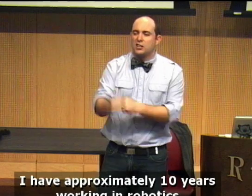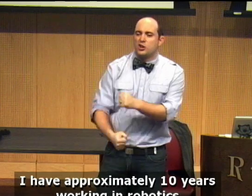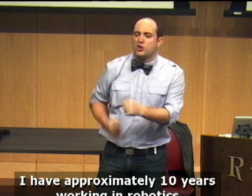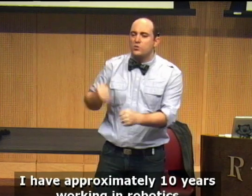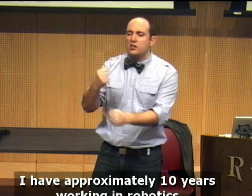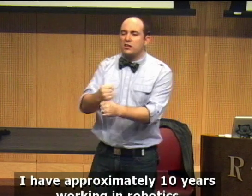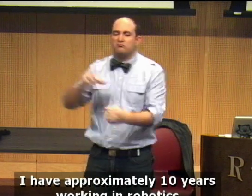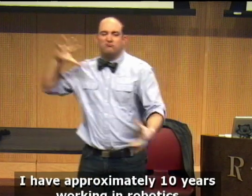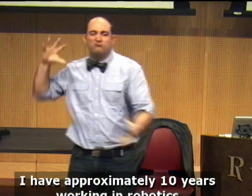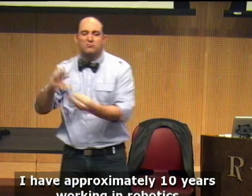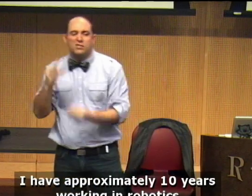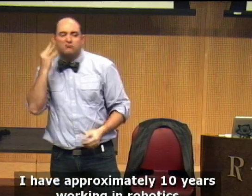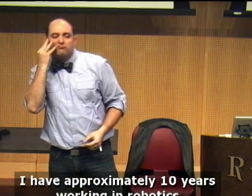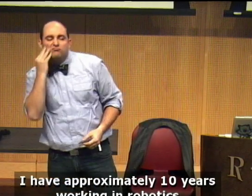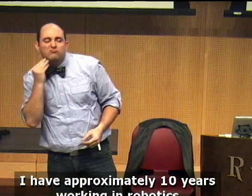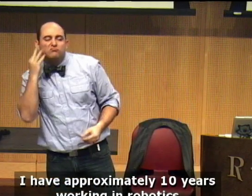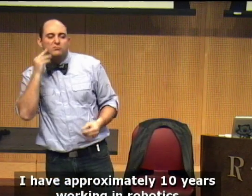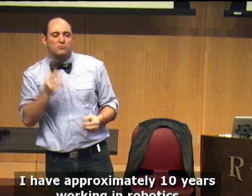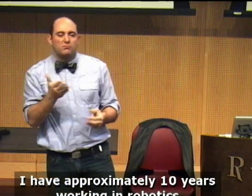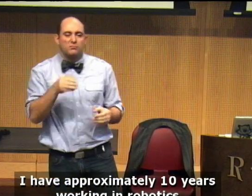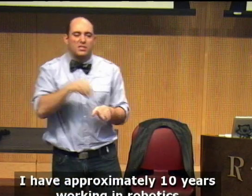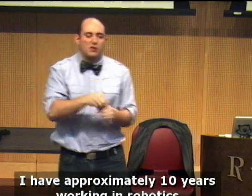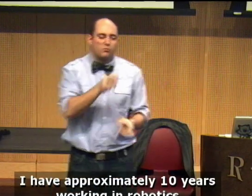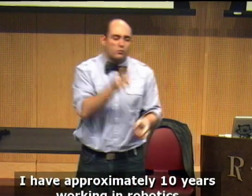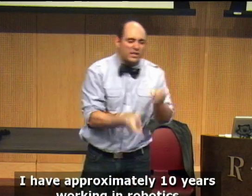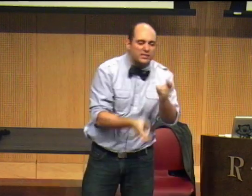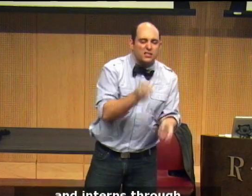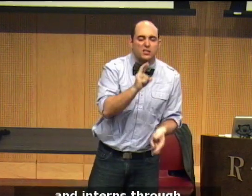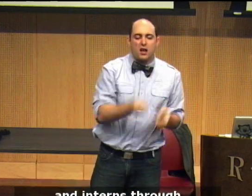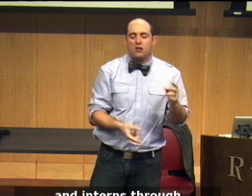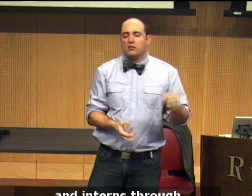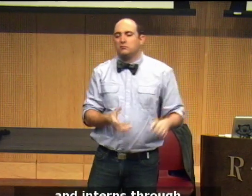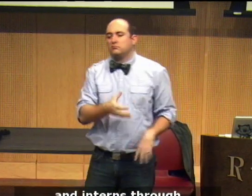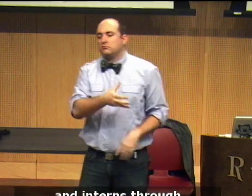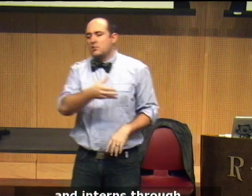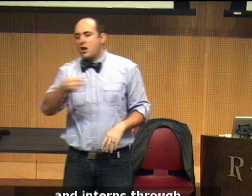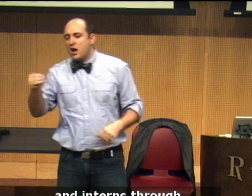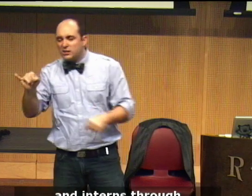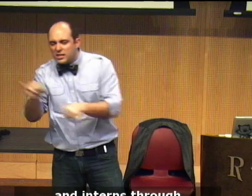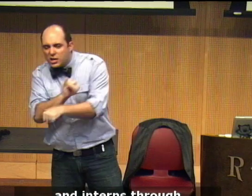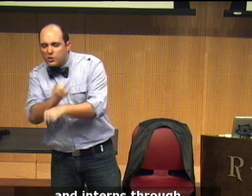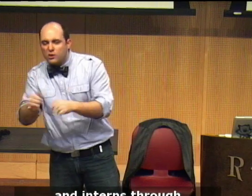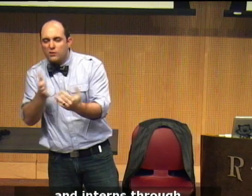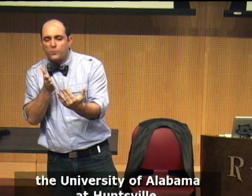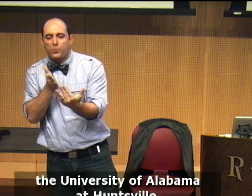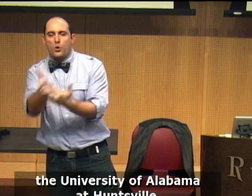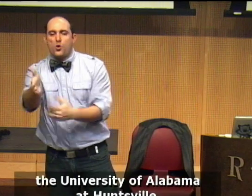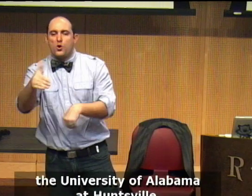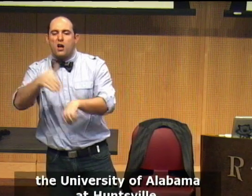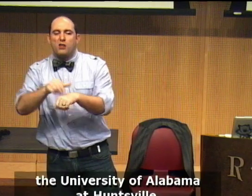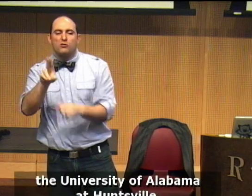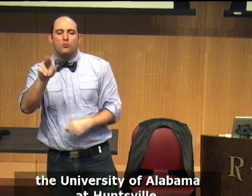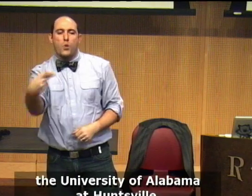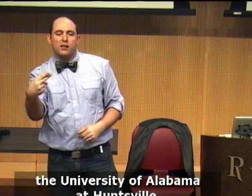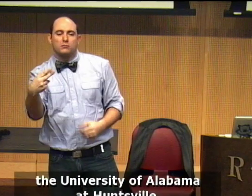I have approximately 10 years working in robotics and interns through the University of Alabama